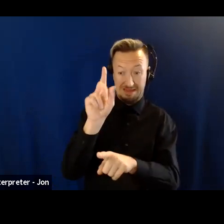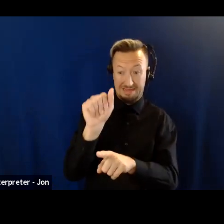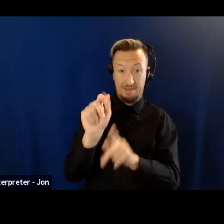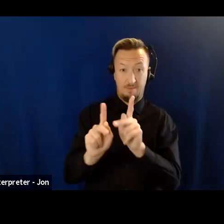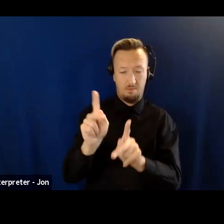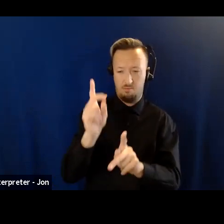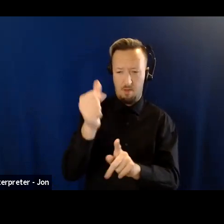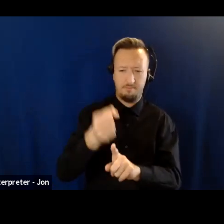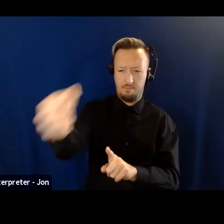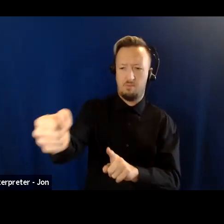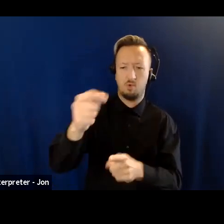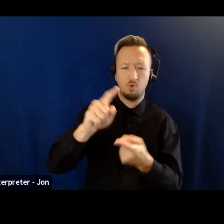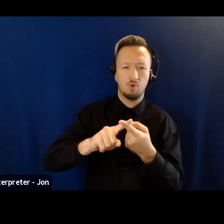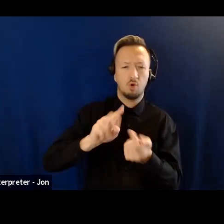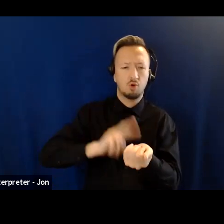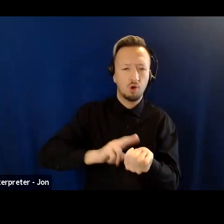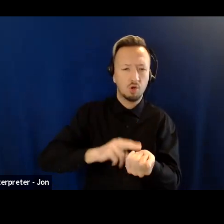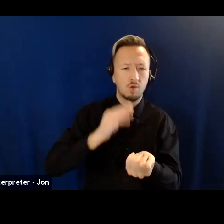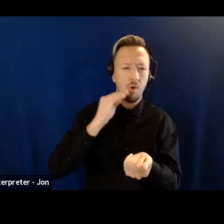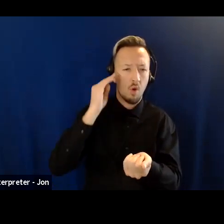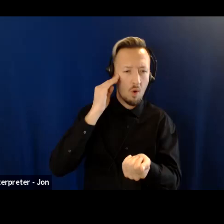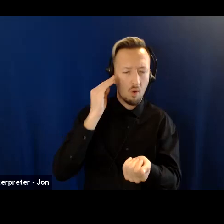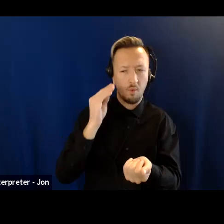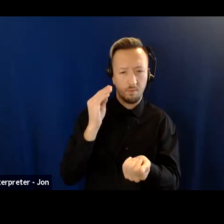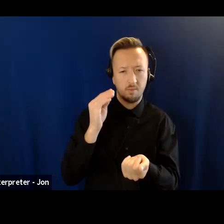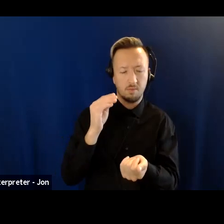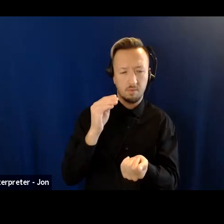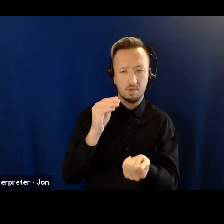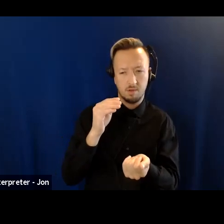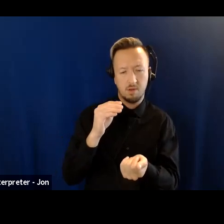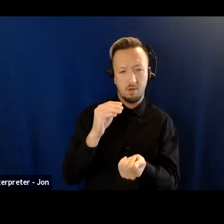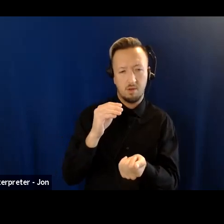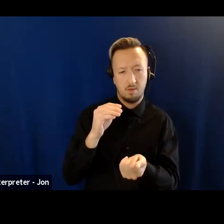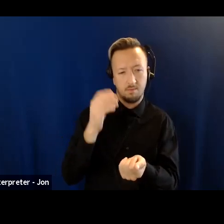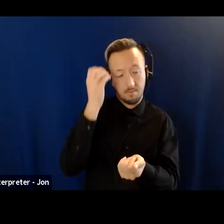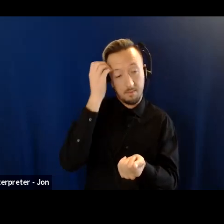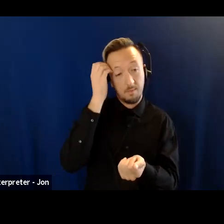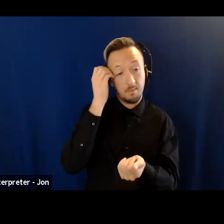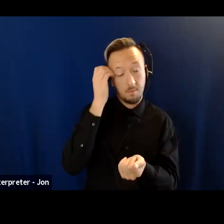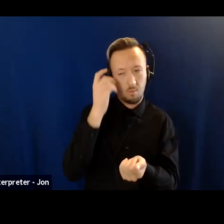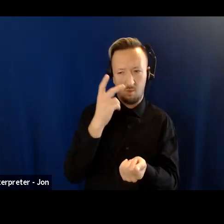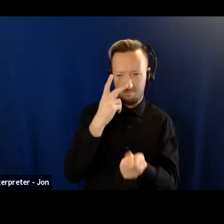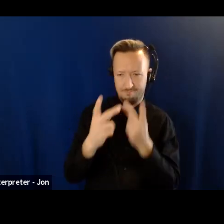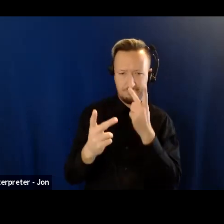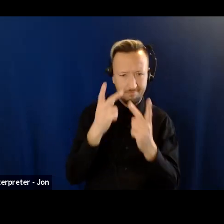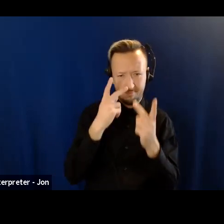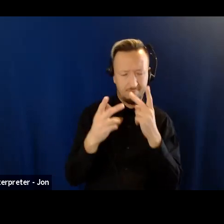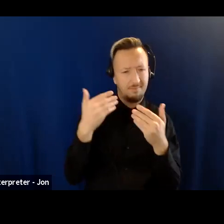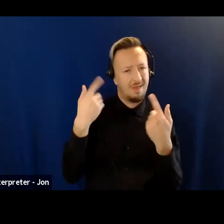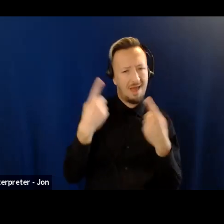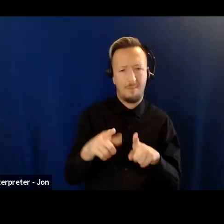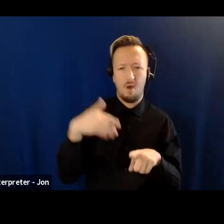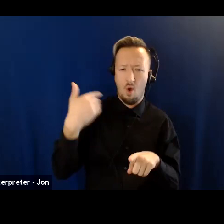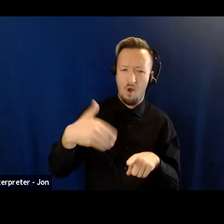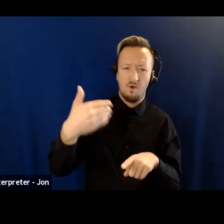facilities and other congregate settings such as nursing facilities. And We see this time and time again during disasters, but it's